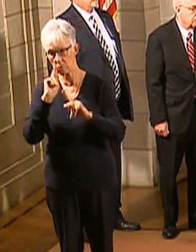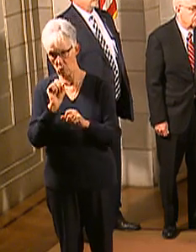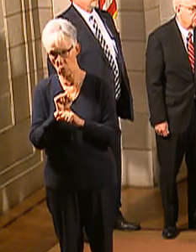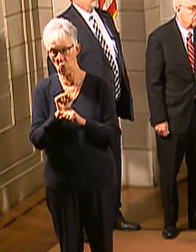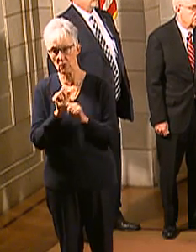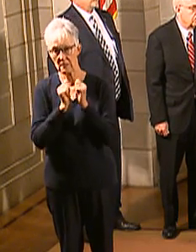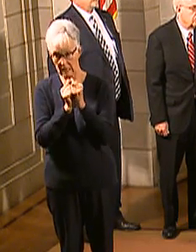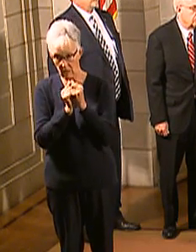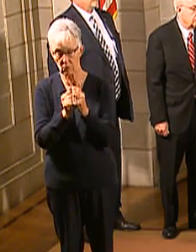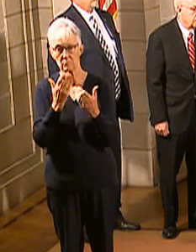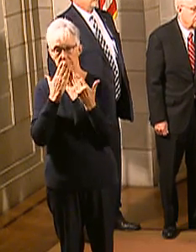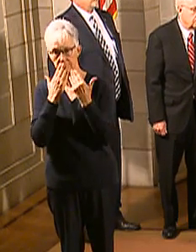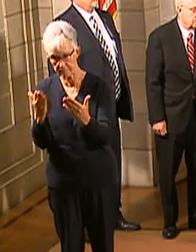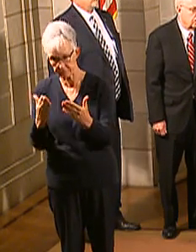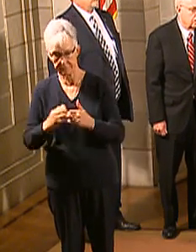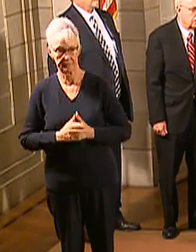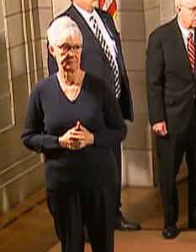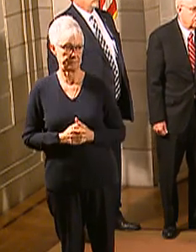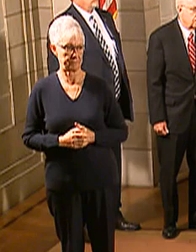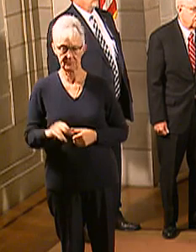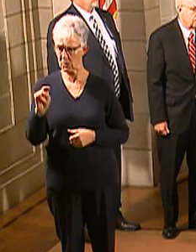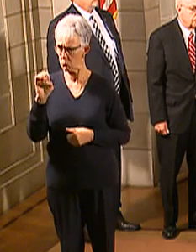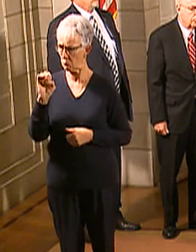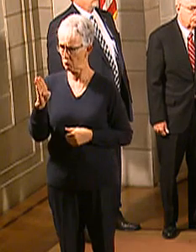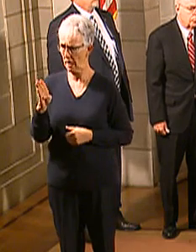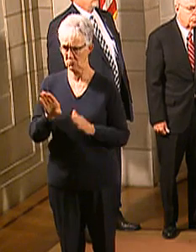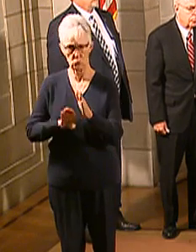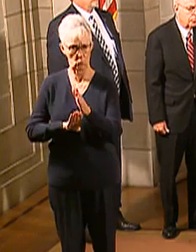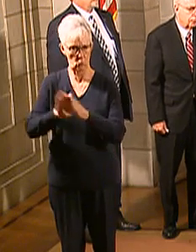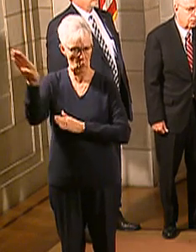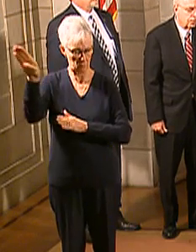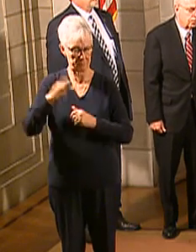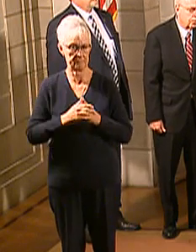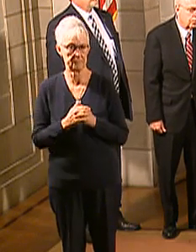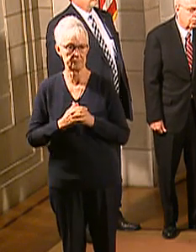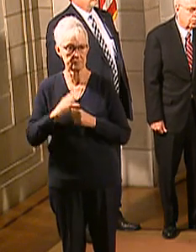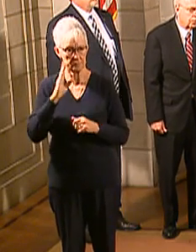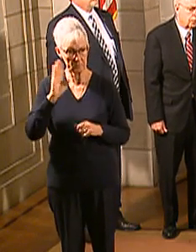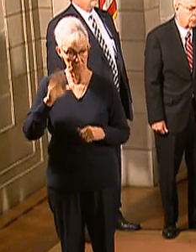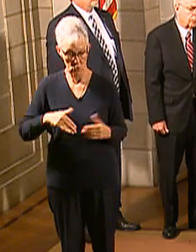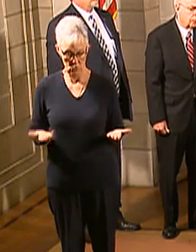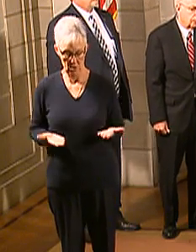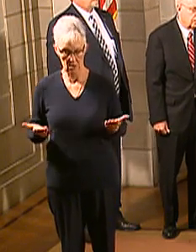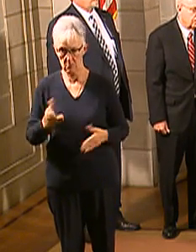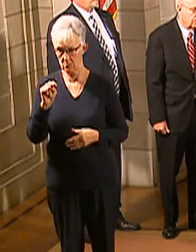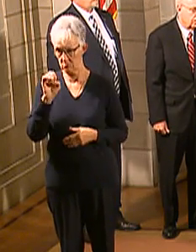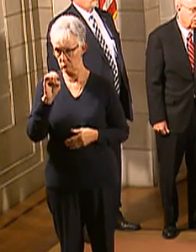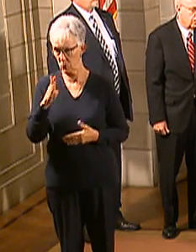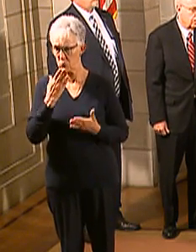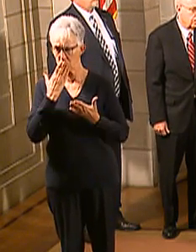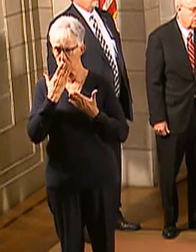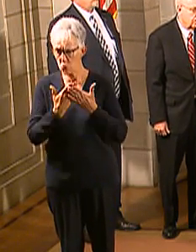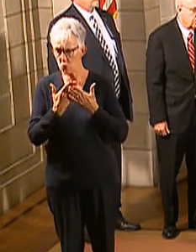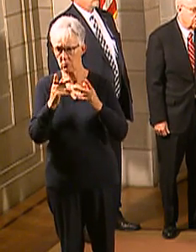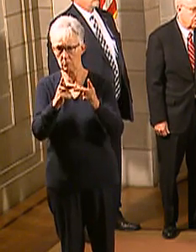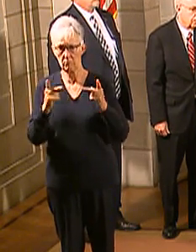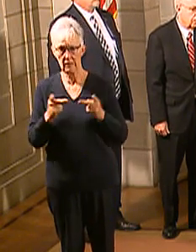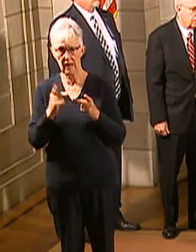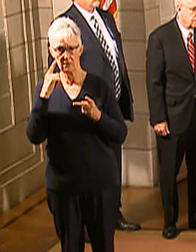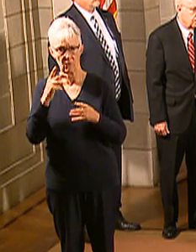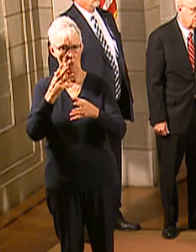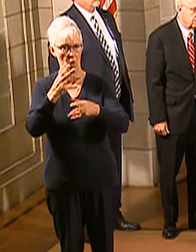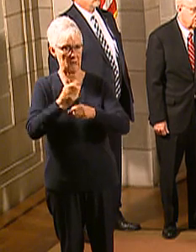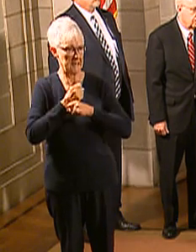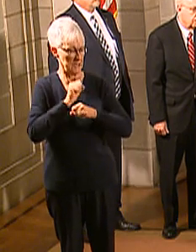So, Nebraska's growth. We know that Nebraska has been a great place to be able to get a job. Wallet